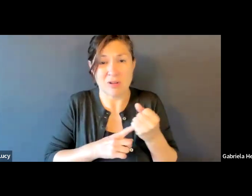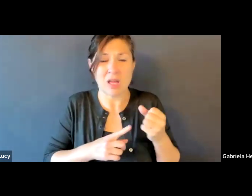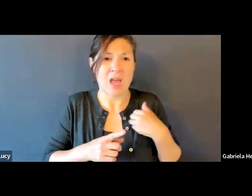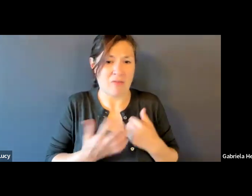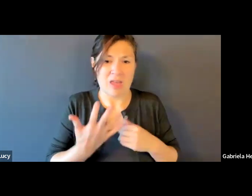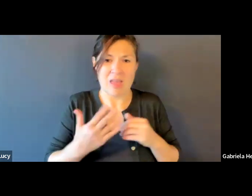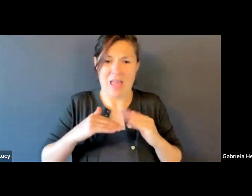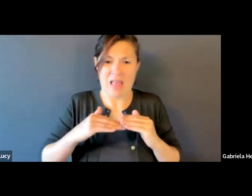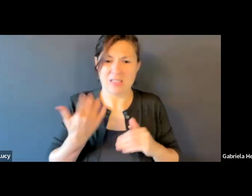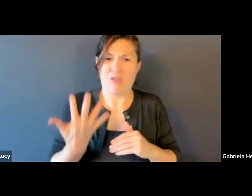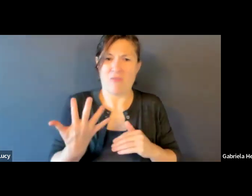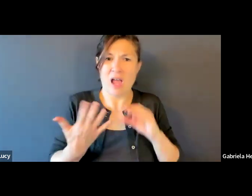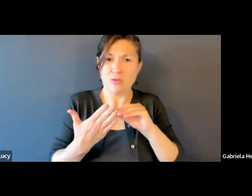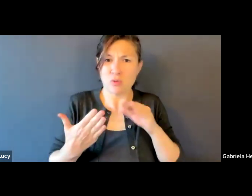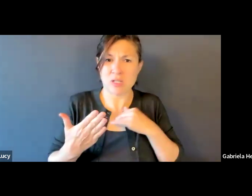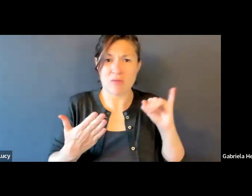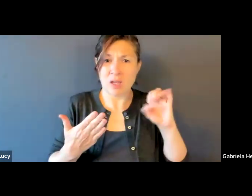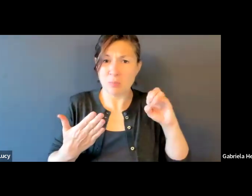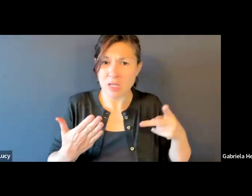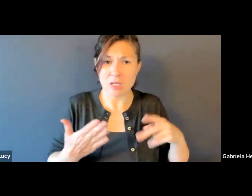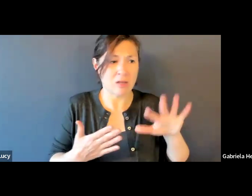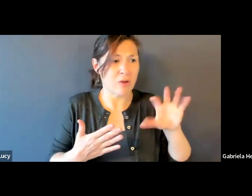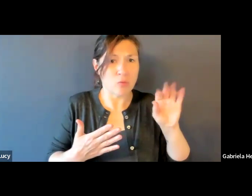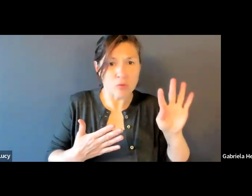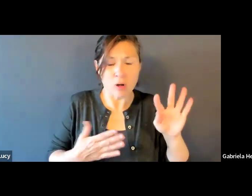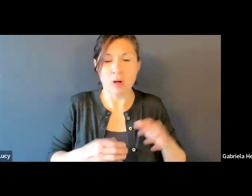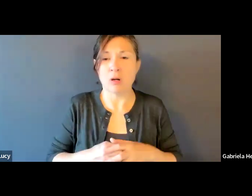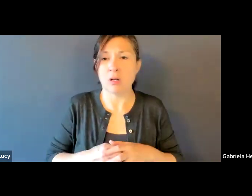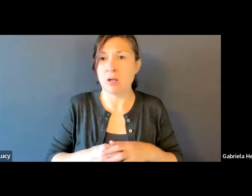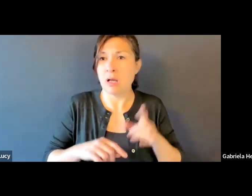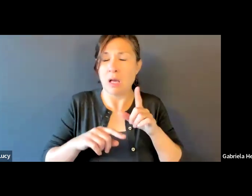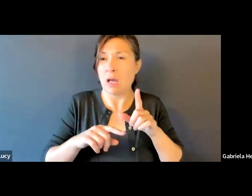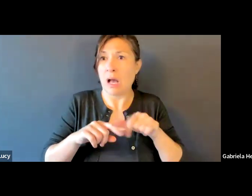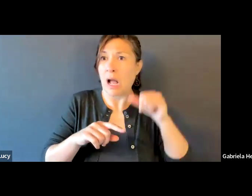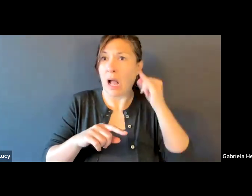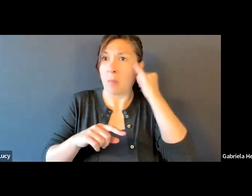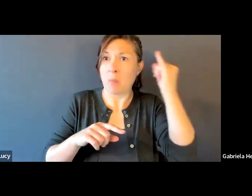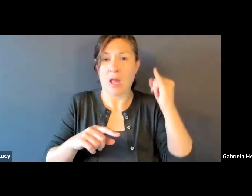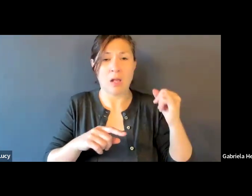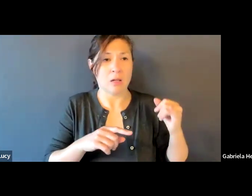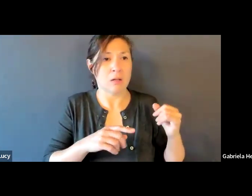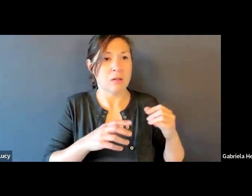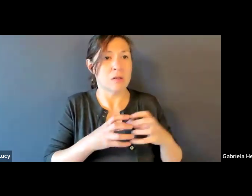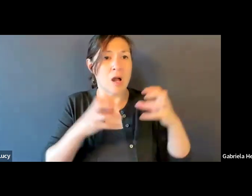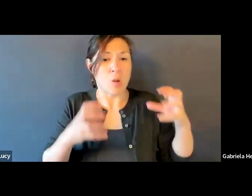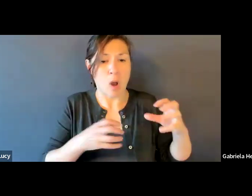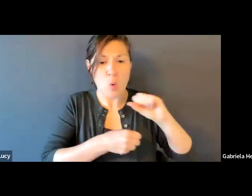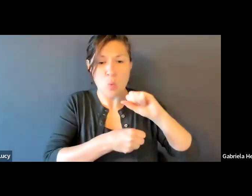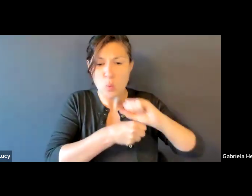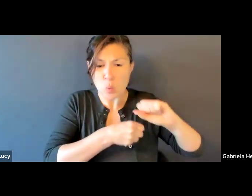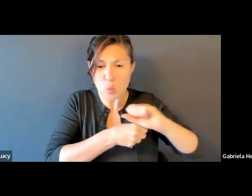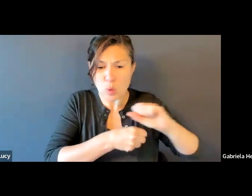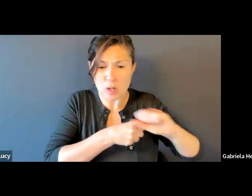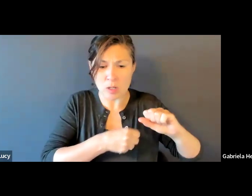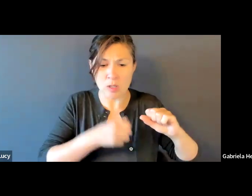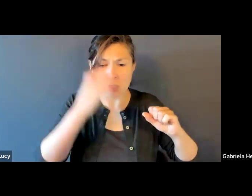IEP or a 504 in her classroom, and I couldn't begin to imagine the load of work for her teacher and her colleagues because a